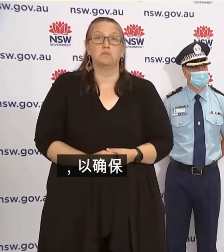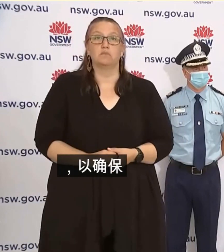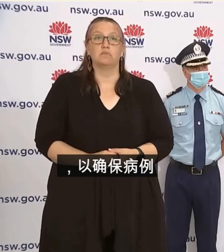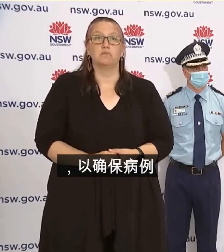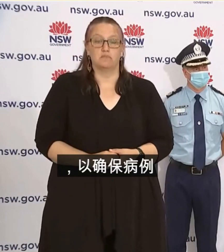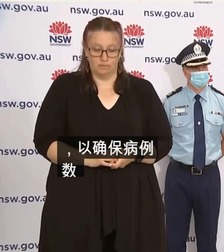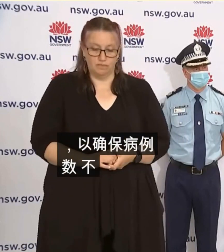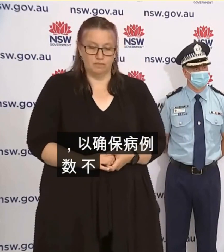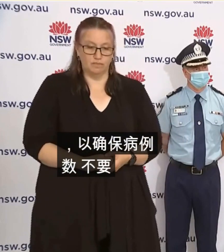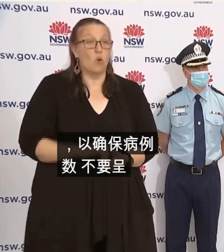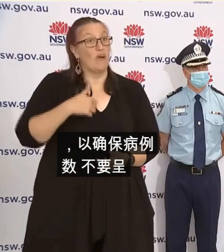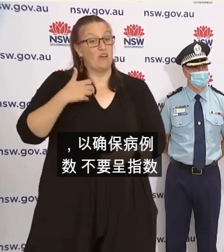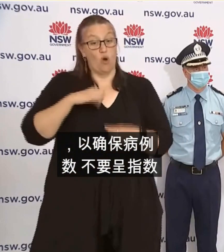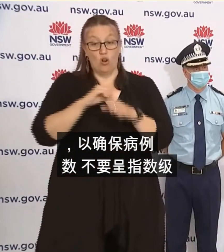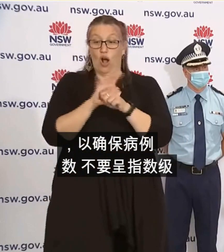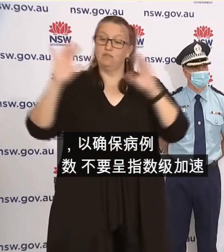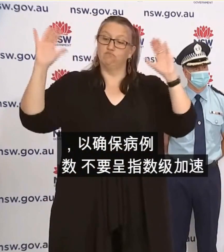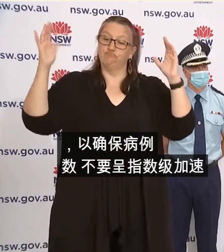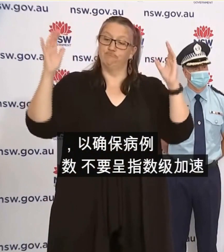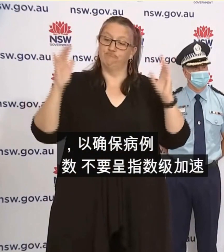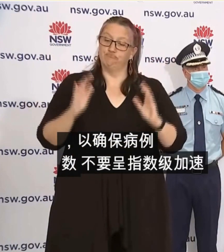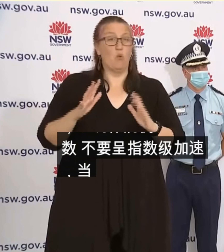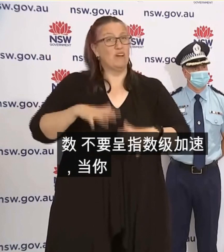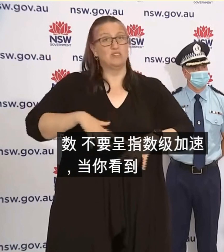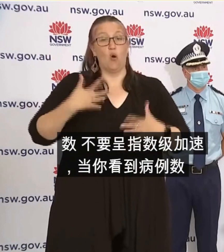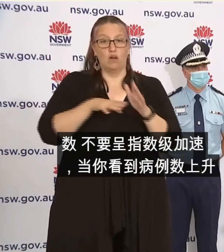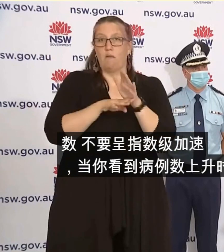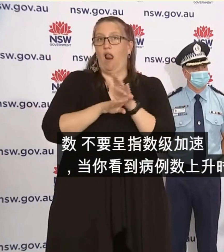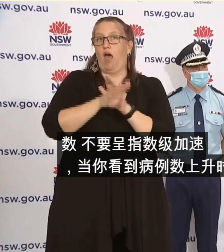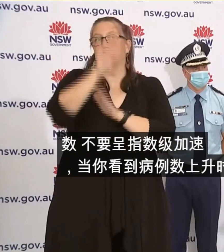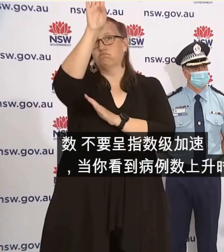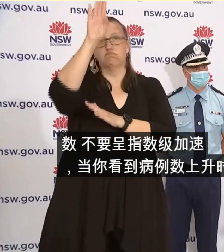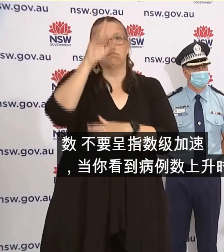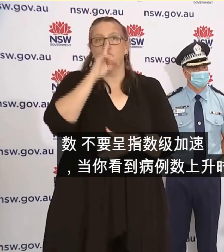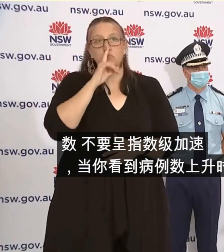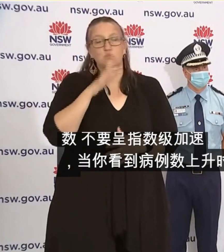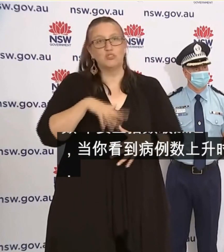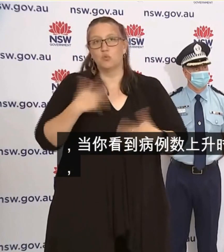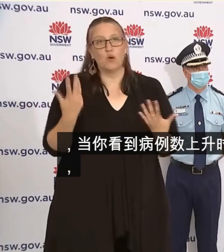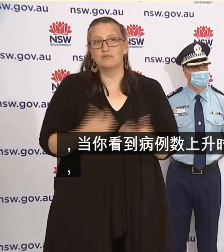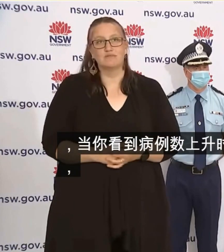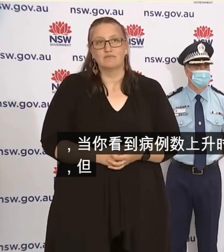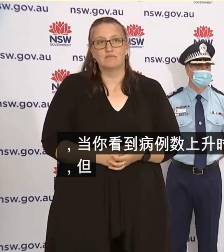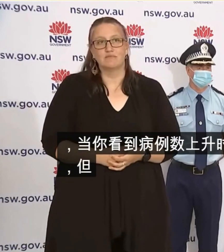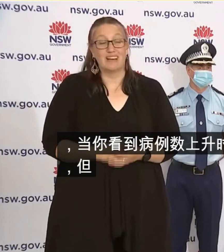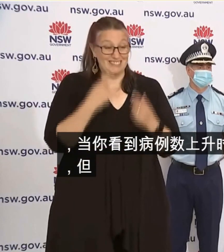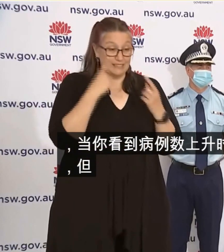make sure that the case numbers don't accelerate exponentially, and it's very, very concerning when you see the case numbers going up.